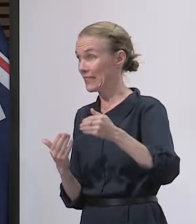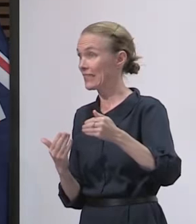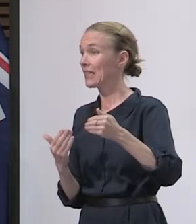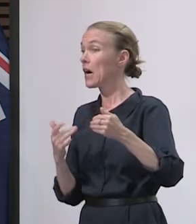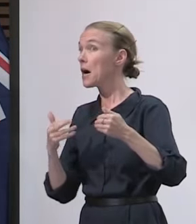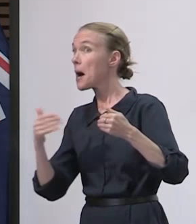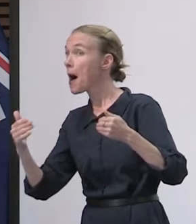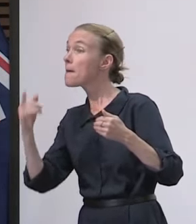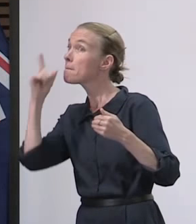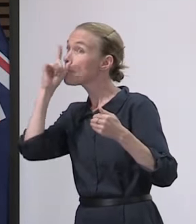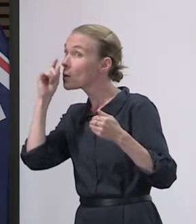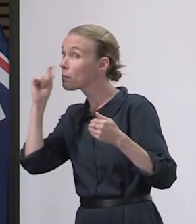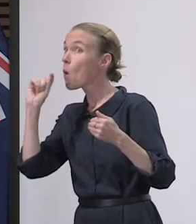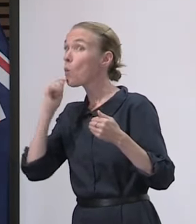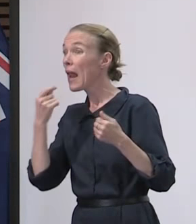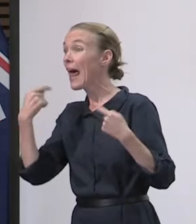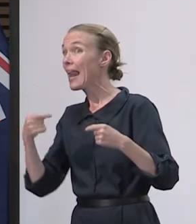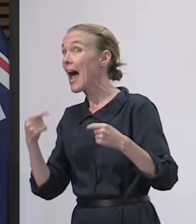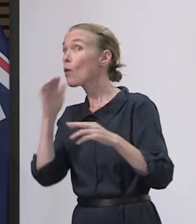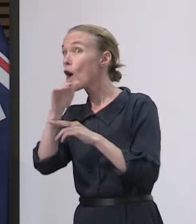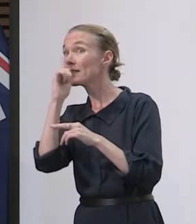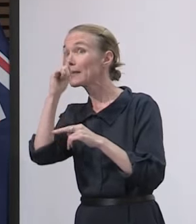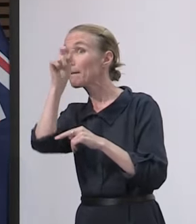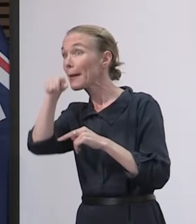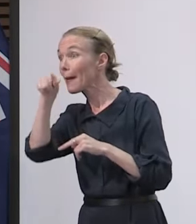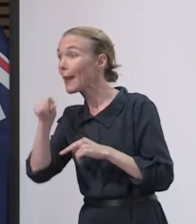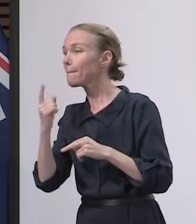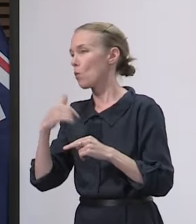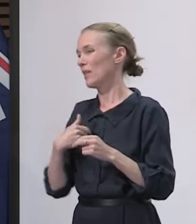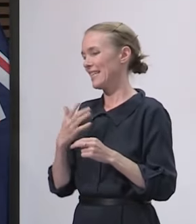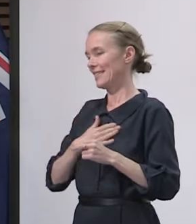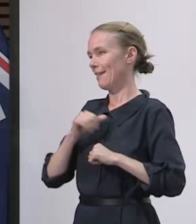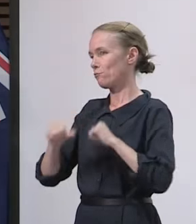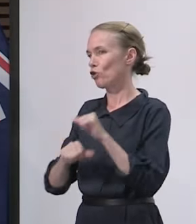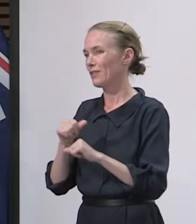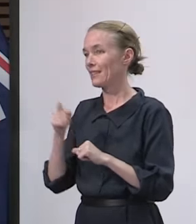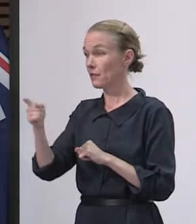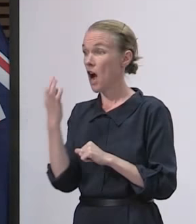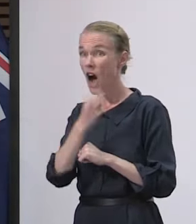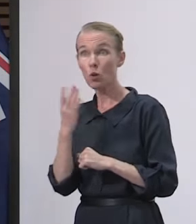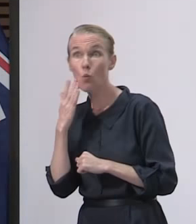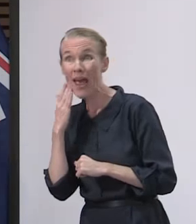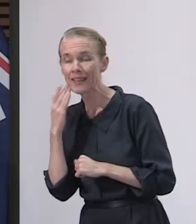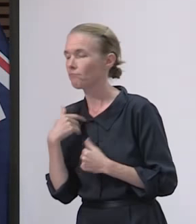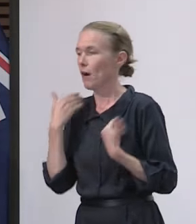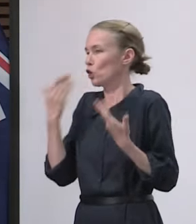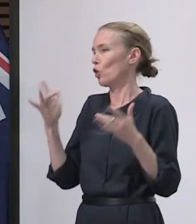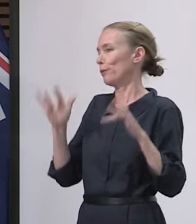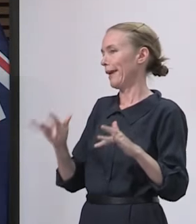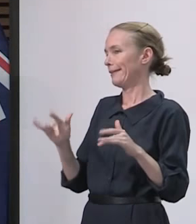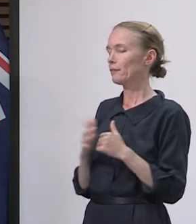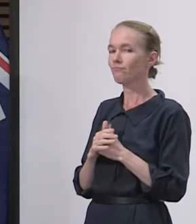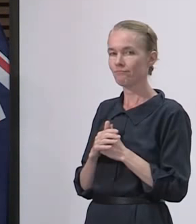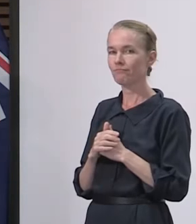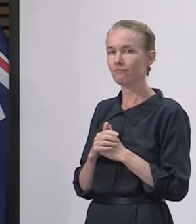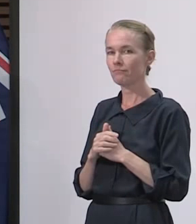border, that will be the key thing. Do you have any sort of time frame? How soon do you think that might be? No, I don't have any time frame. So you're going to test, you're planning on testing everyone not